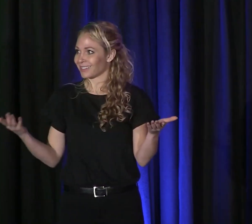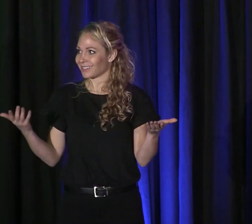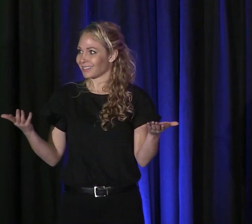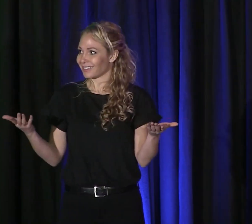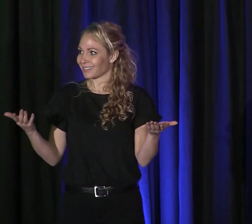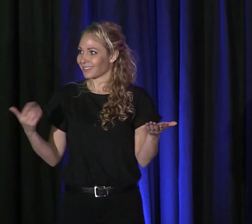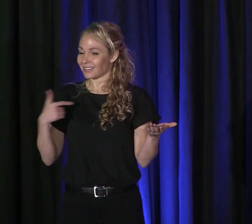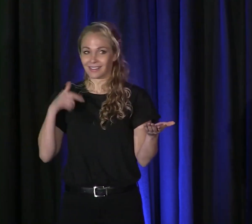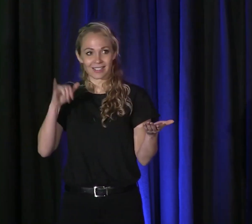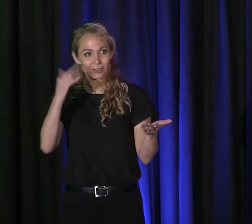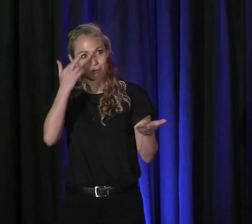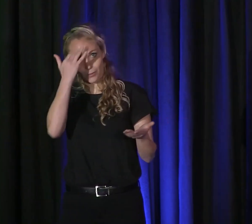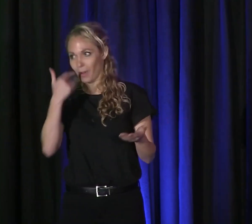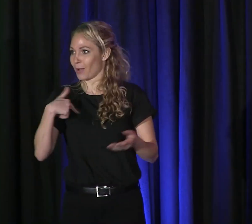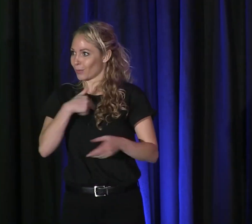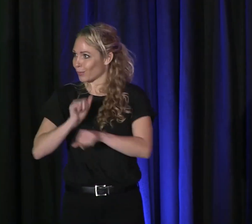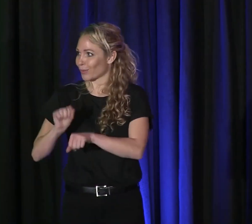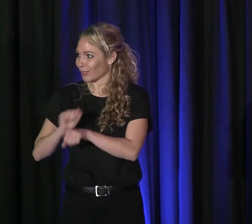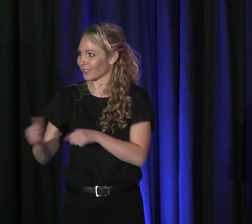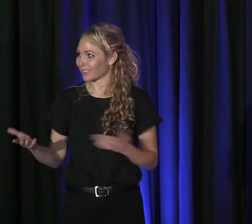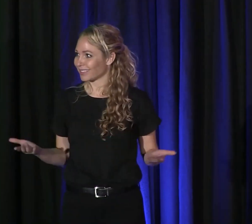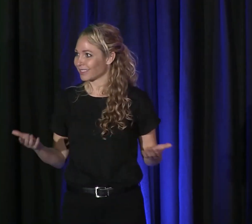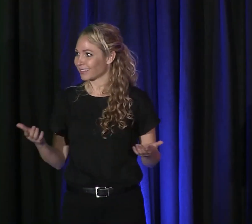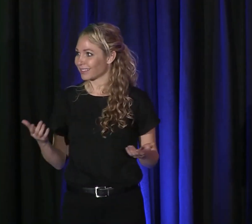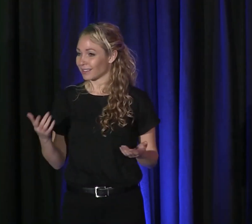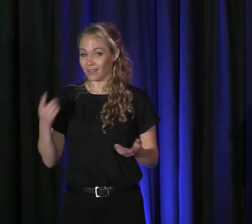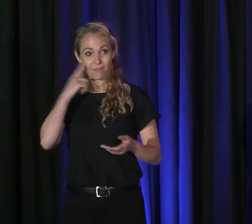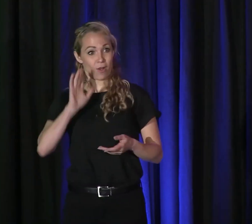Why do we interpret? Because of community, of course. That's why we work.